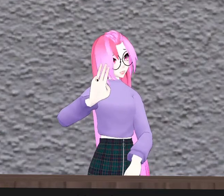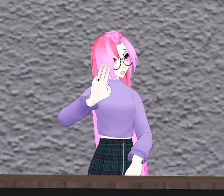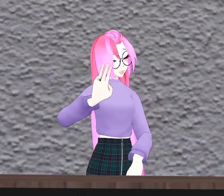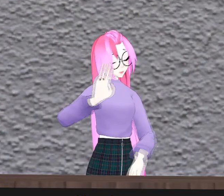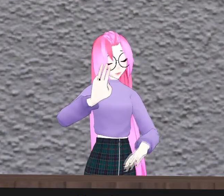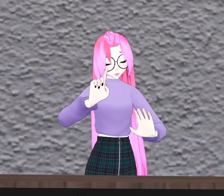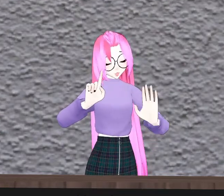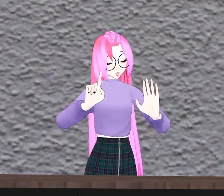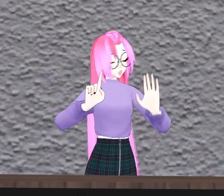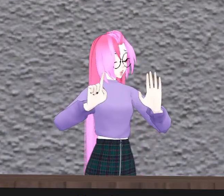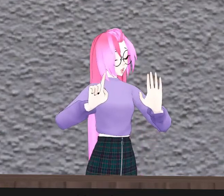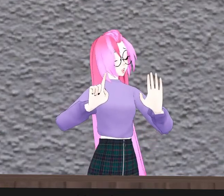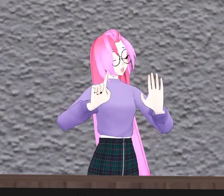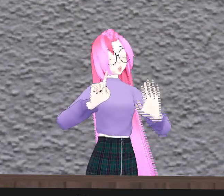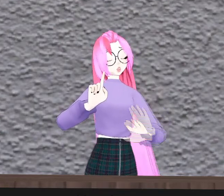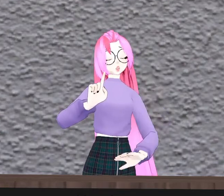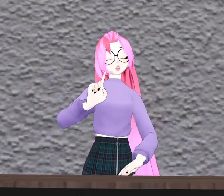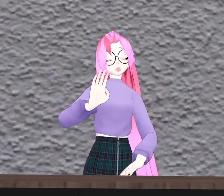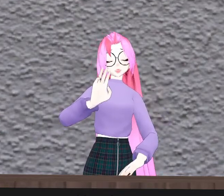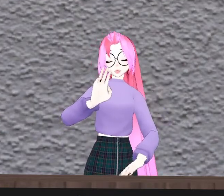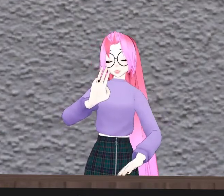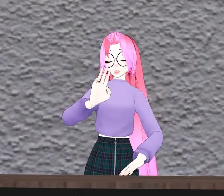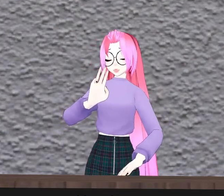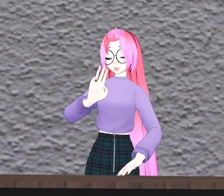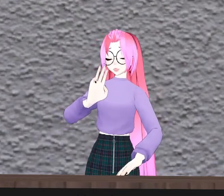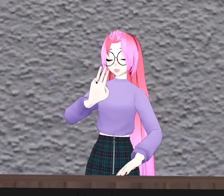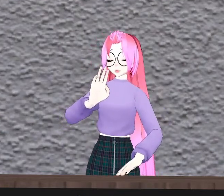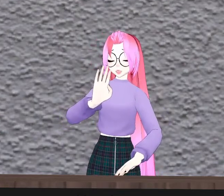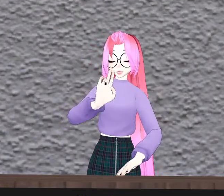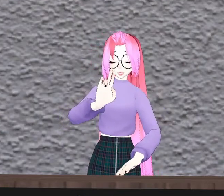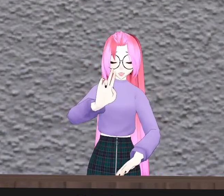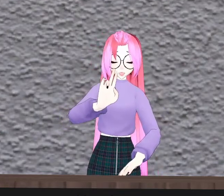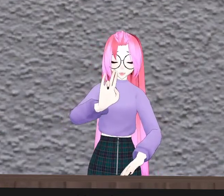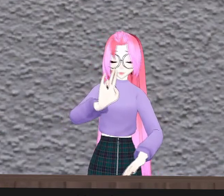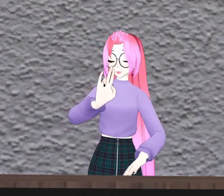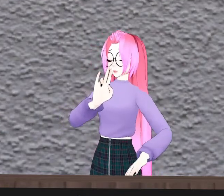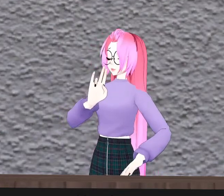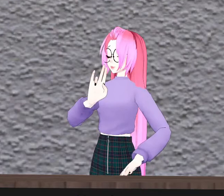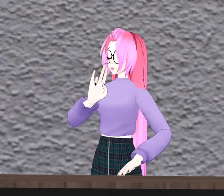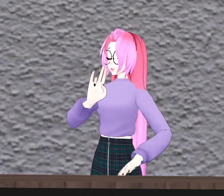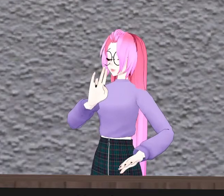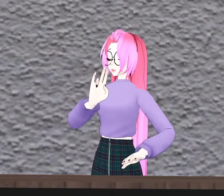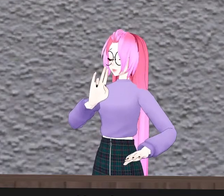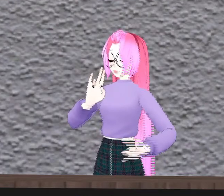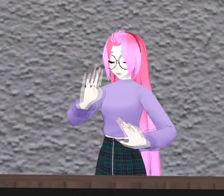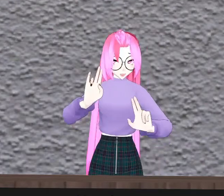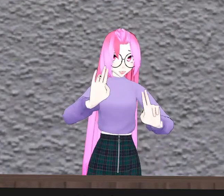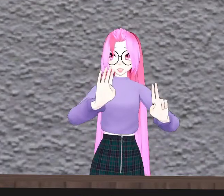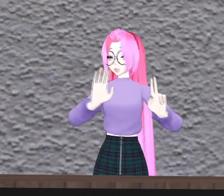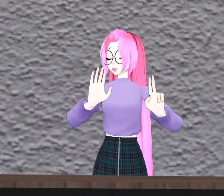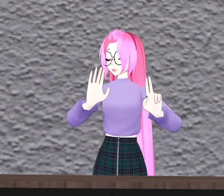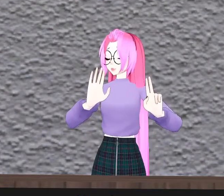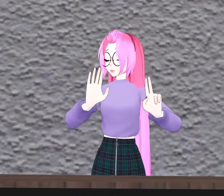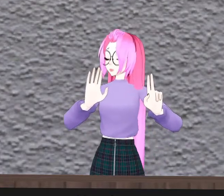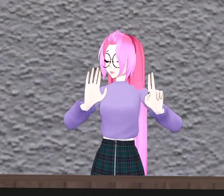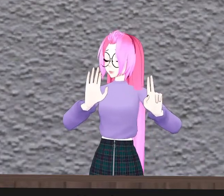6, or 6, and 7, or 7,